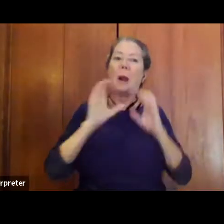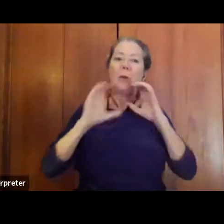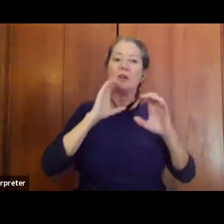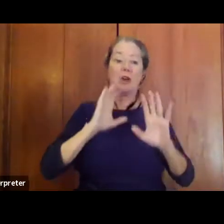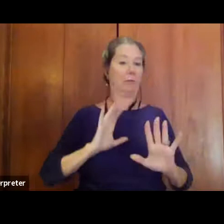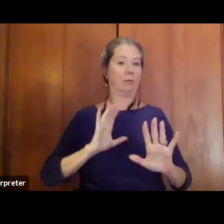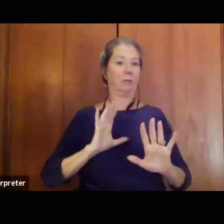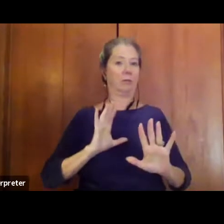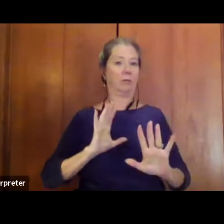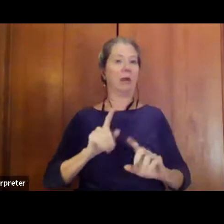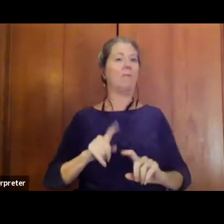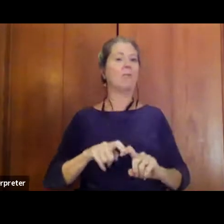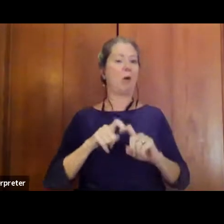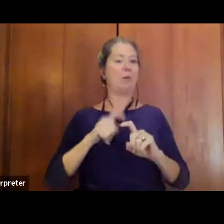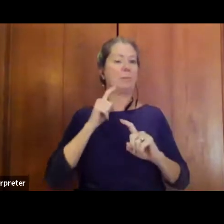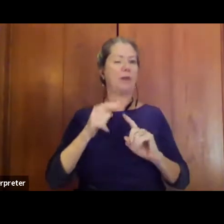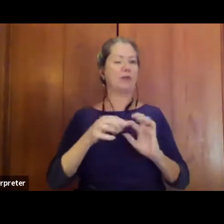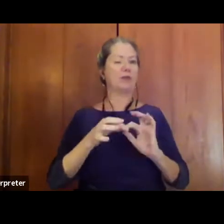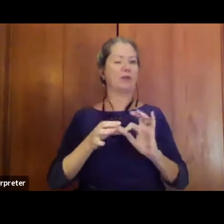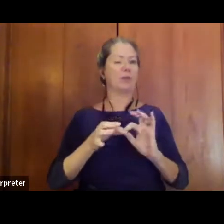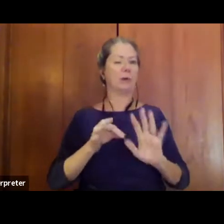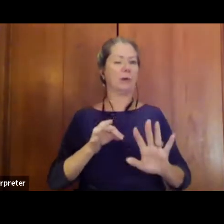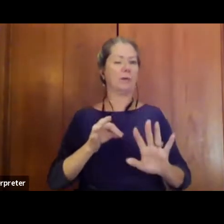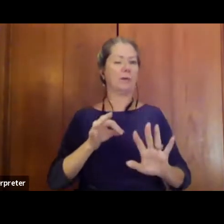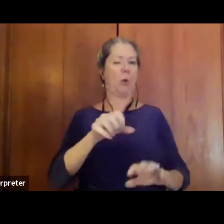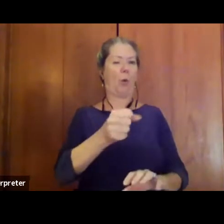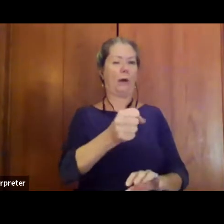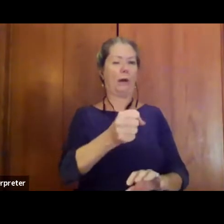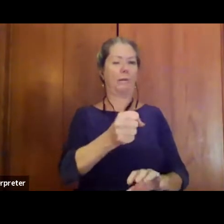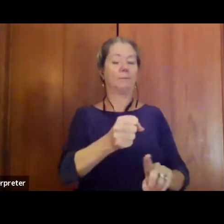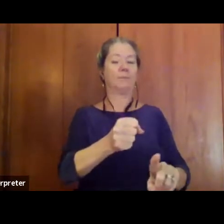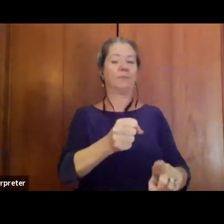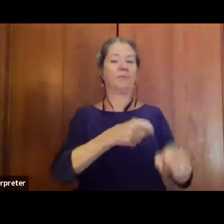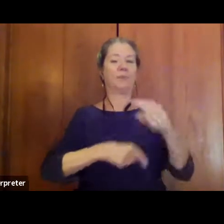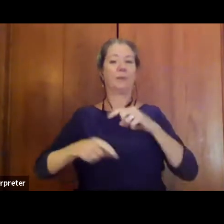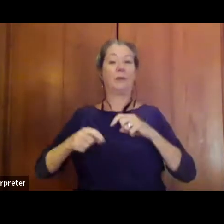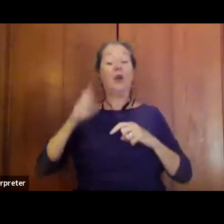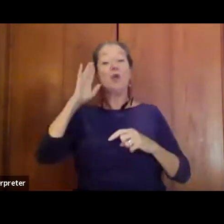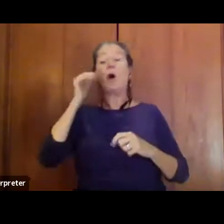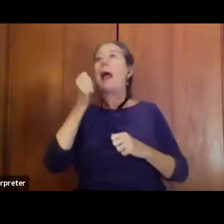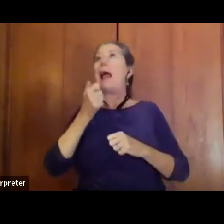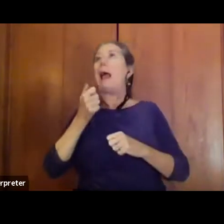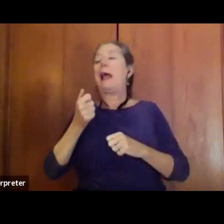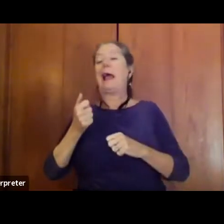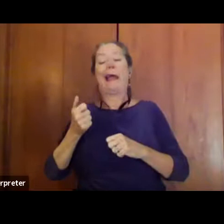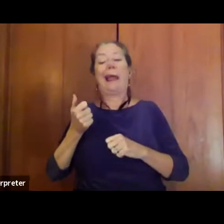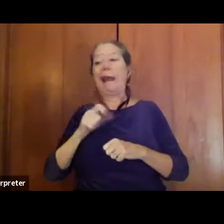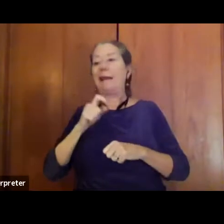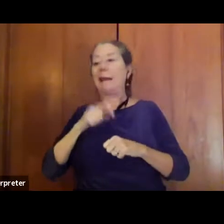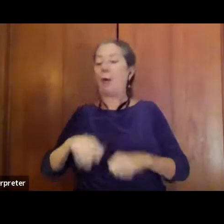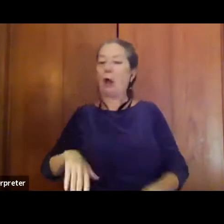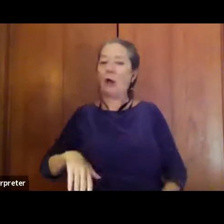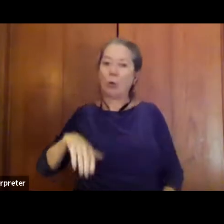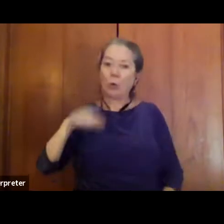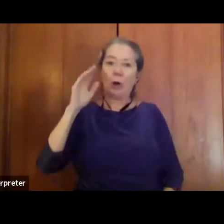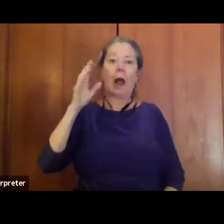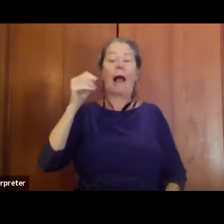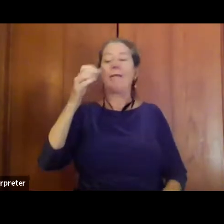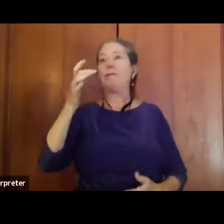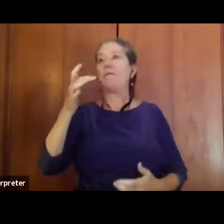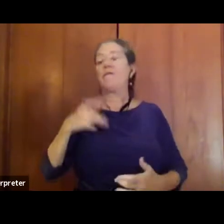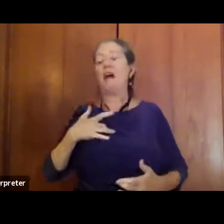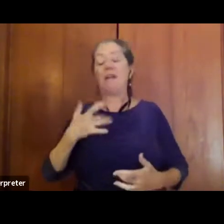story. Growing up, whenever I'd get sick, cold or flu, my mom would put on an ointment on my chest, Viva